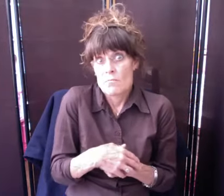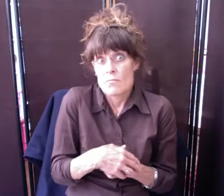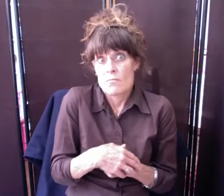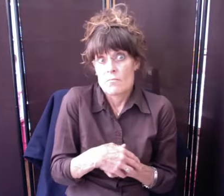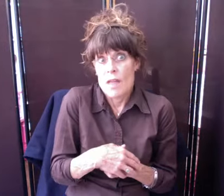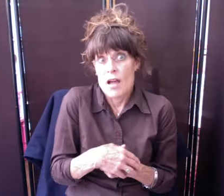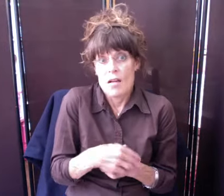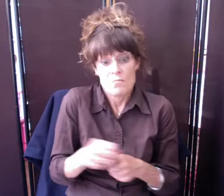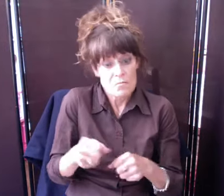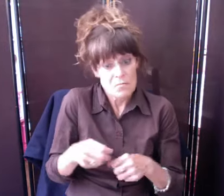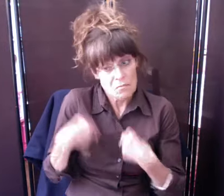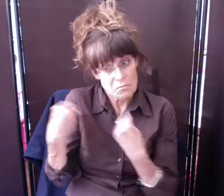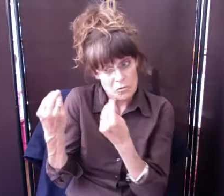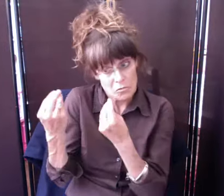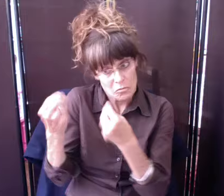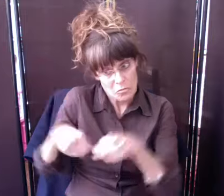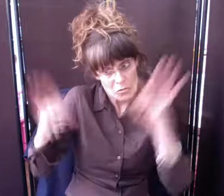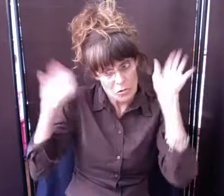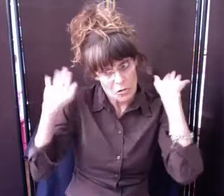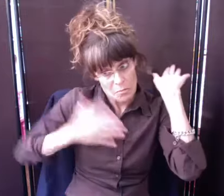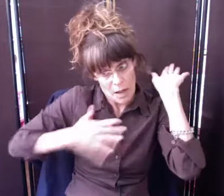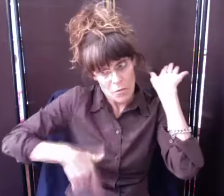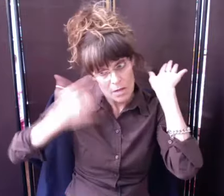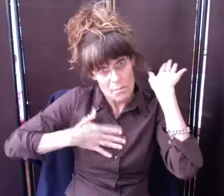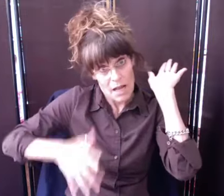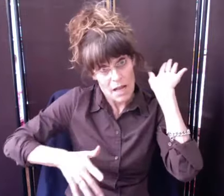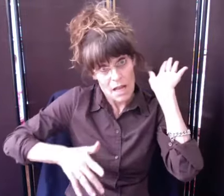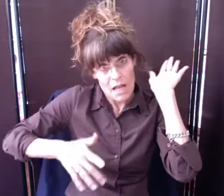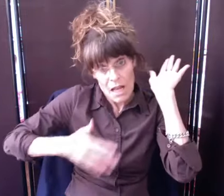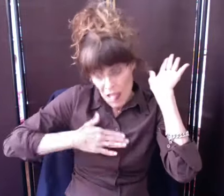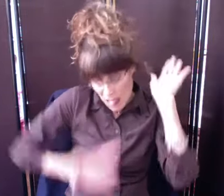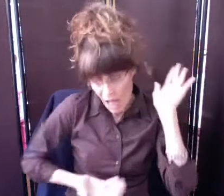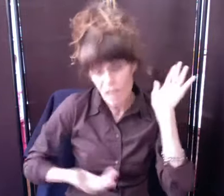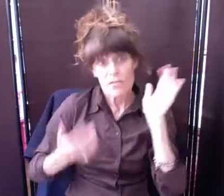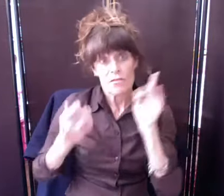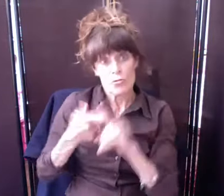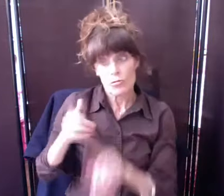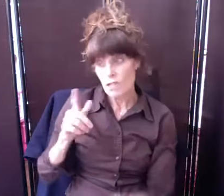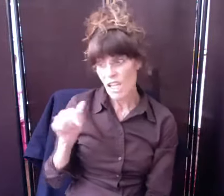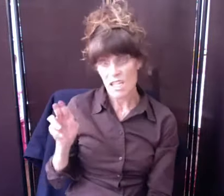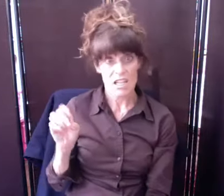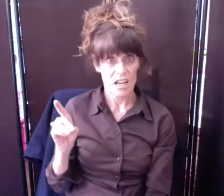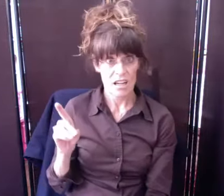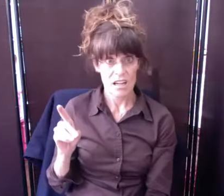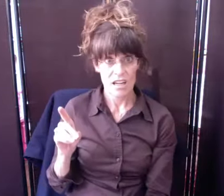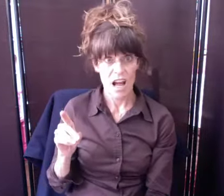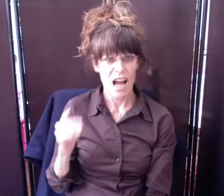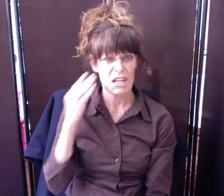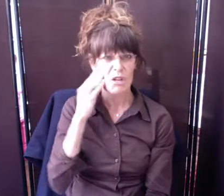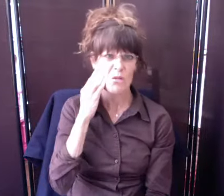to the care of Linda. I did my best to forget anything I knew, because I knew so much. She used to call me,